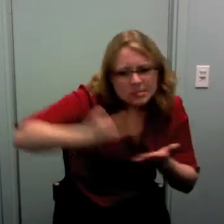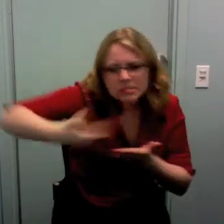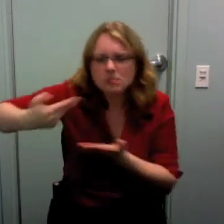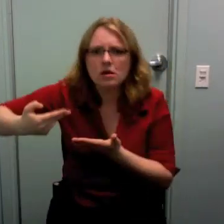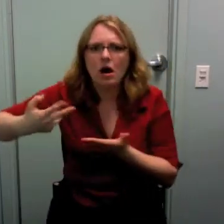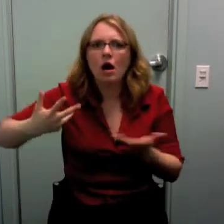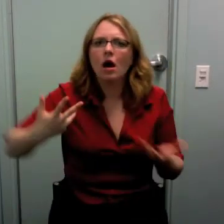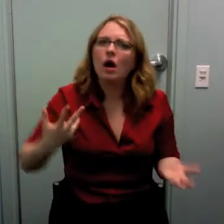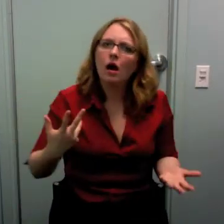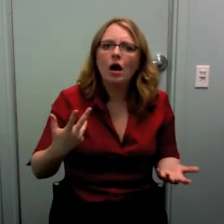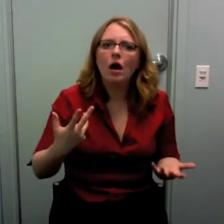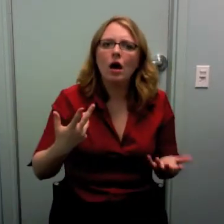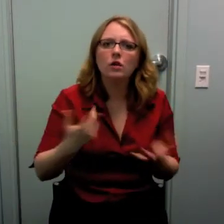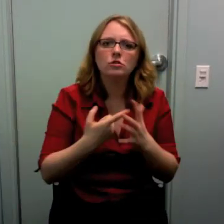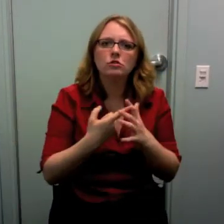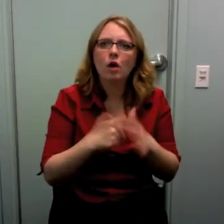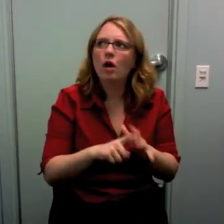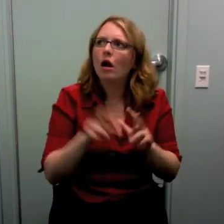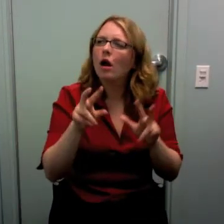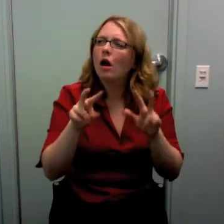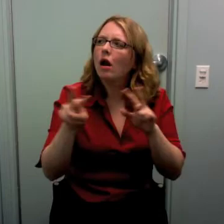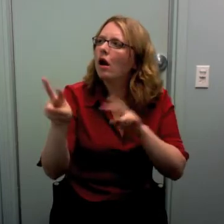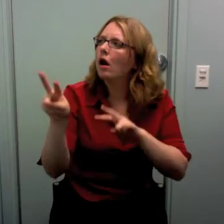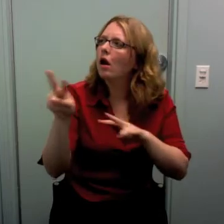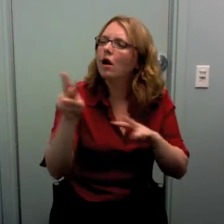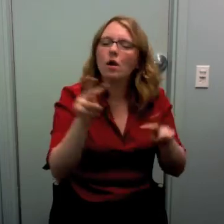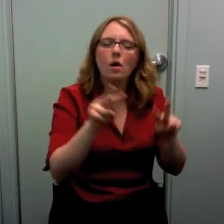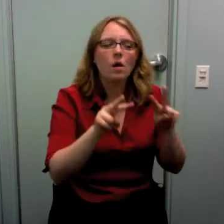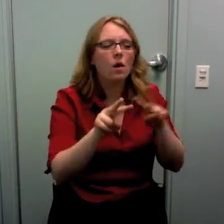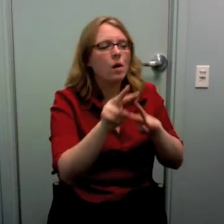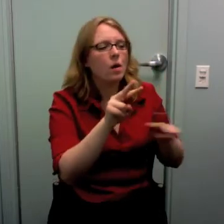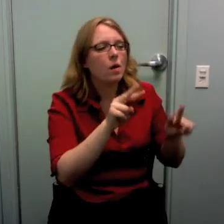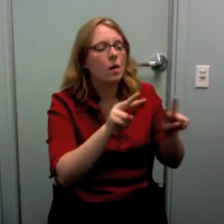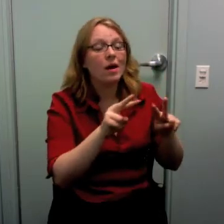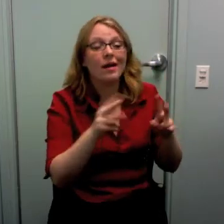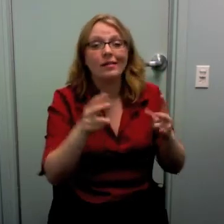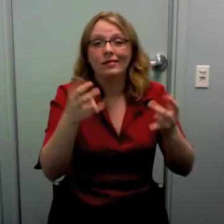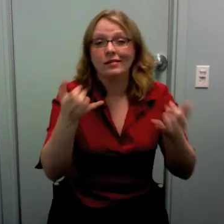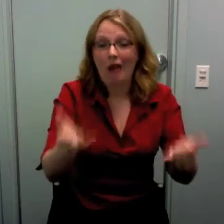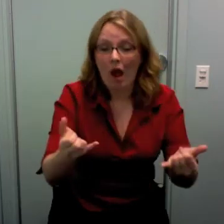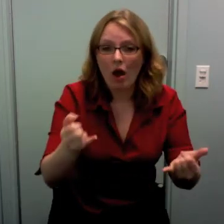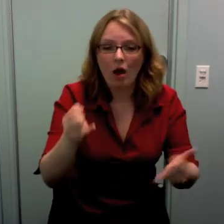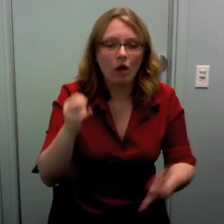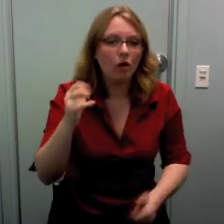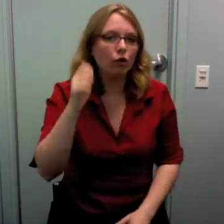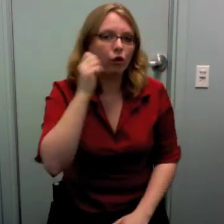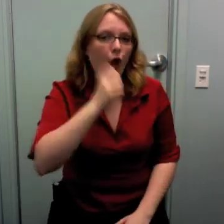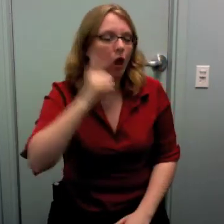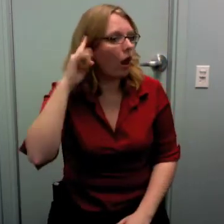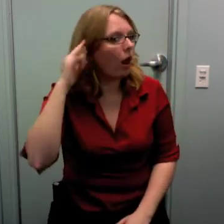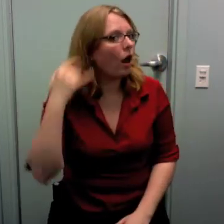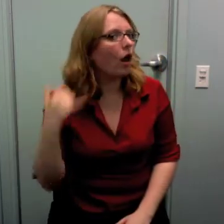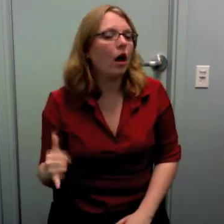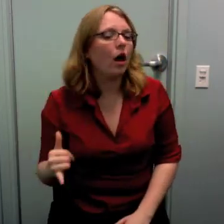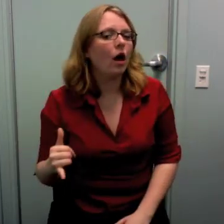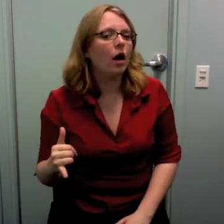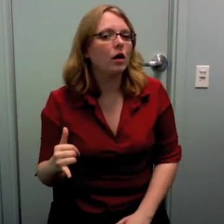began to look about them. Now Goldilocks had not put the hard cushion straight when she rose from the chair of the great